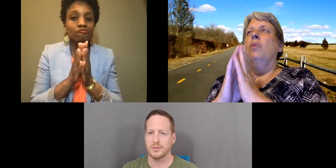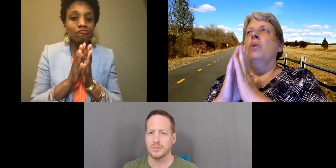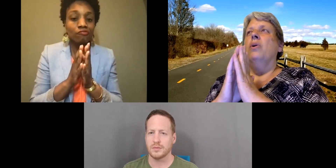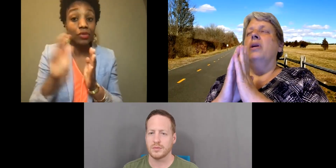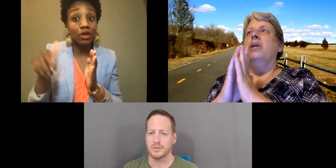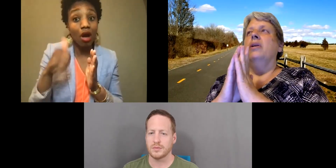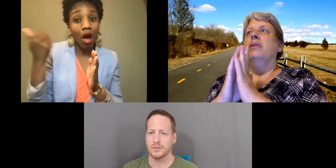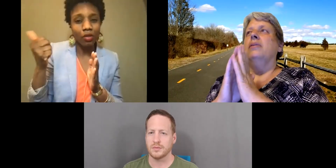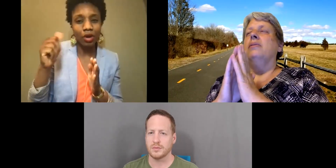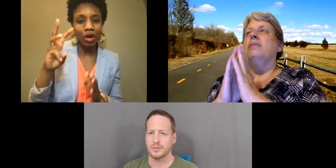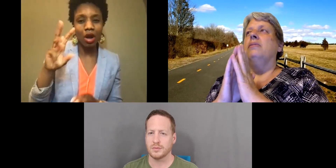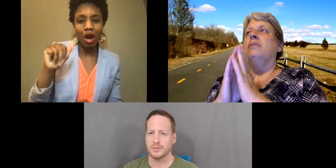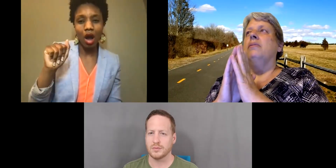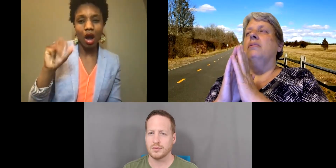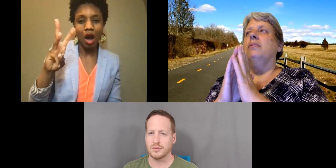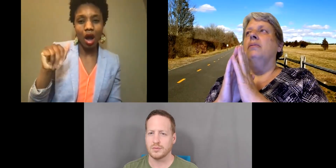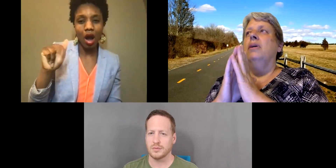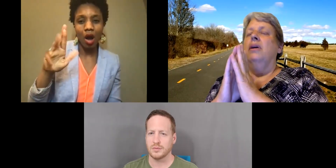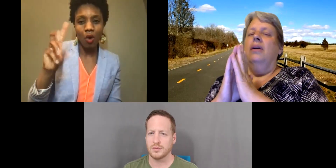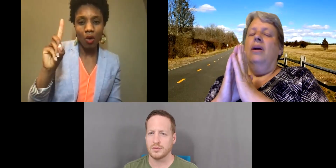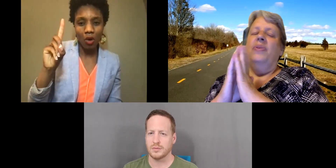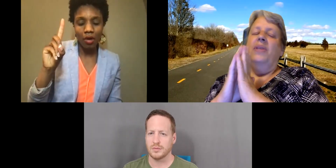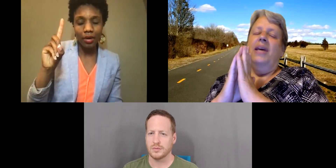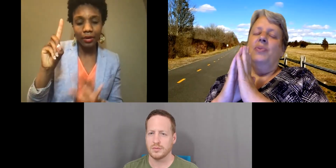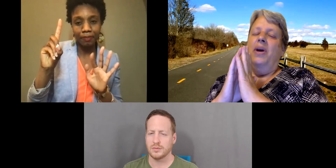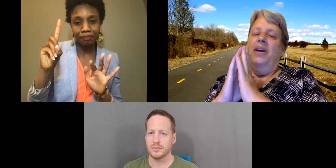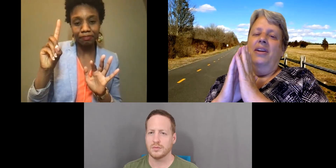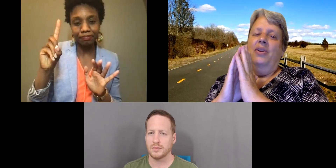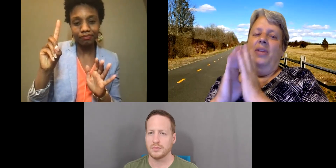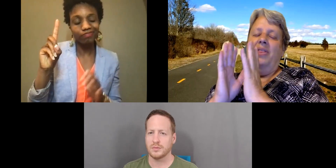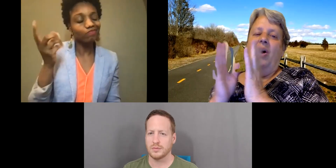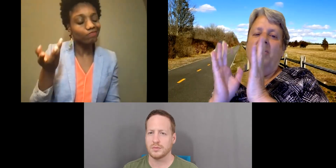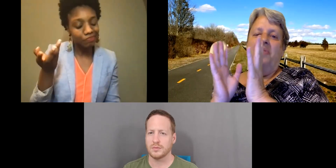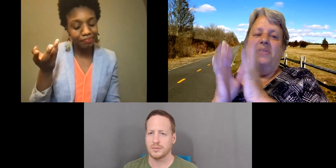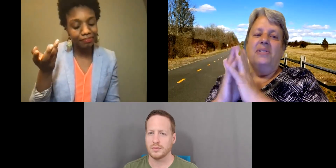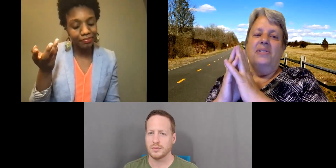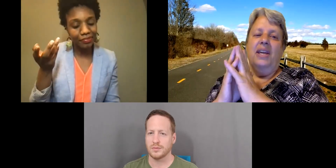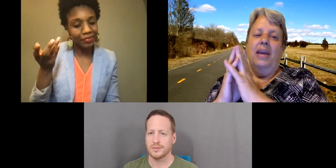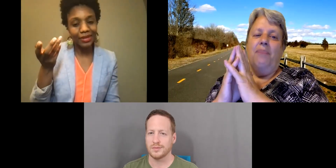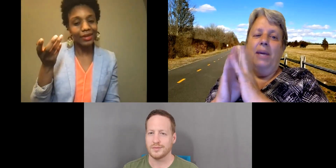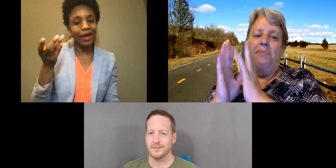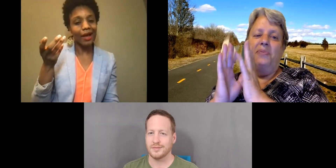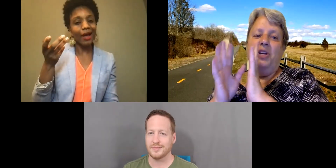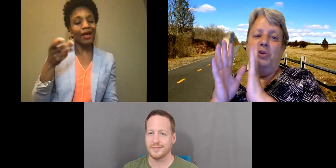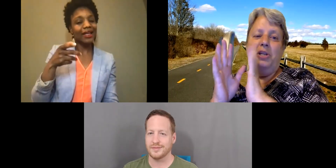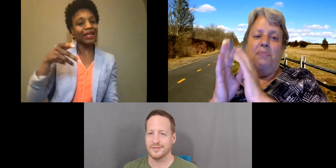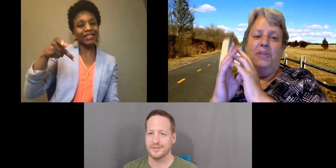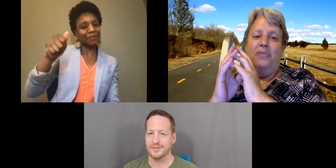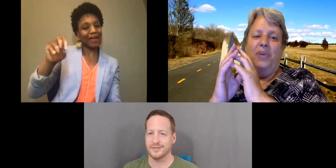award is, see, that's why, like all of this is like at Pam's fingertips. If we could just